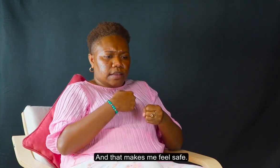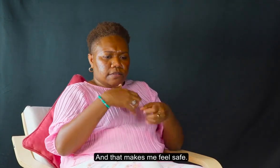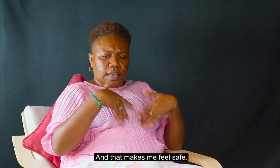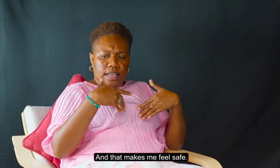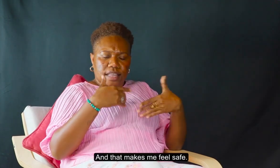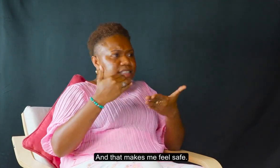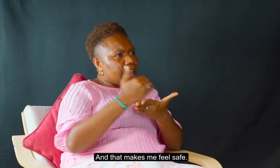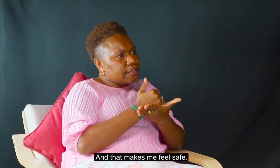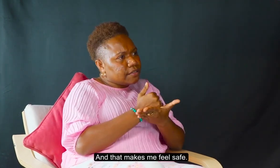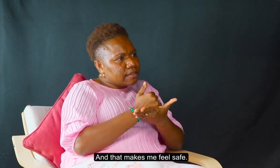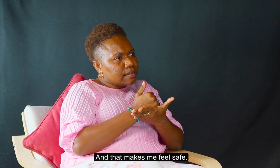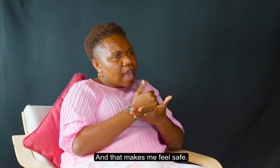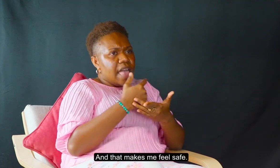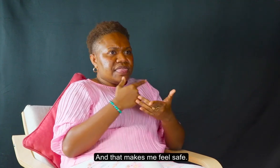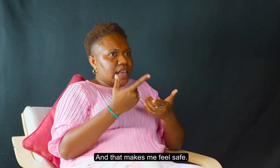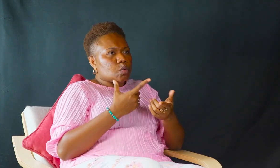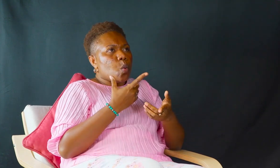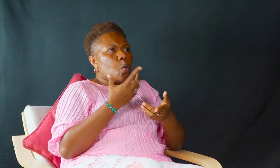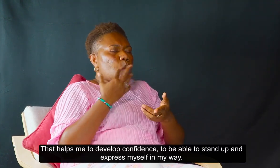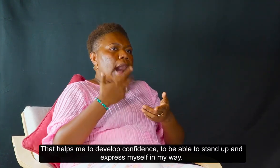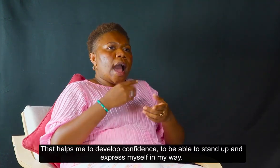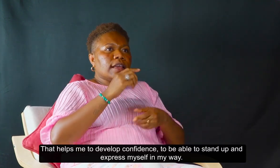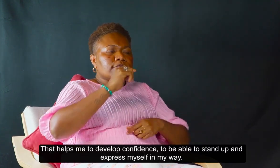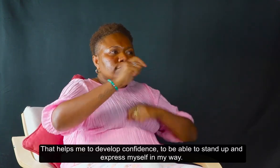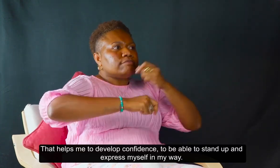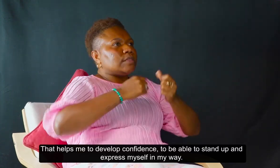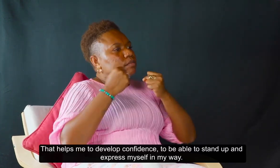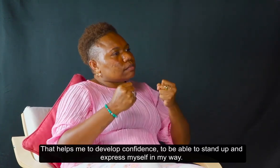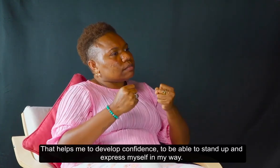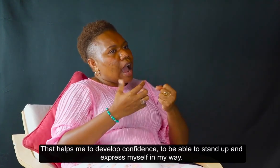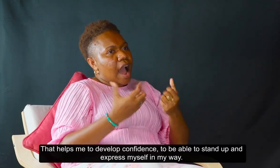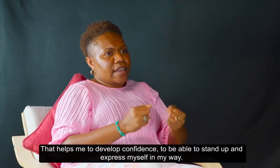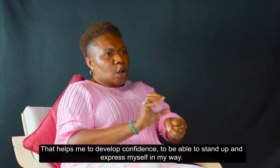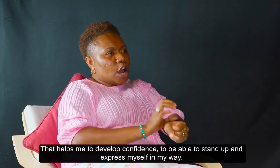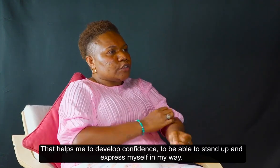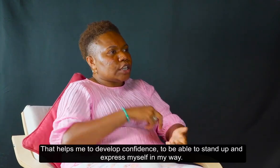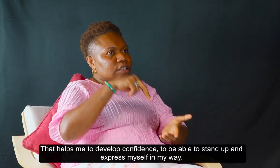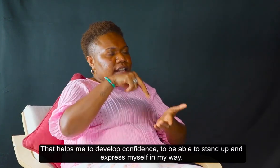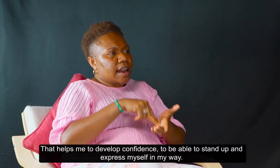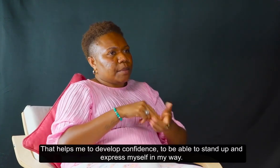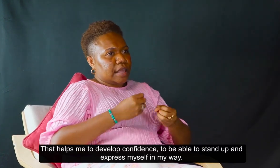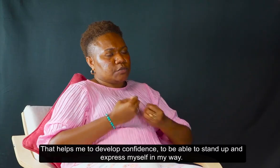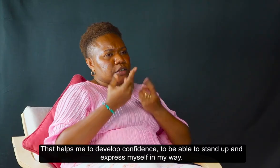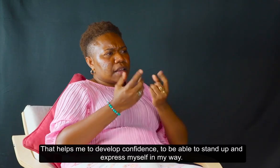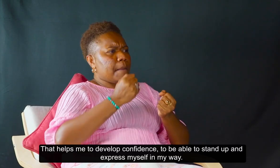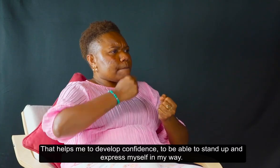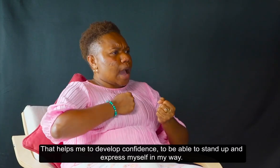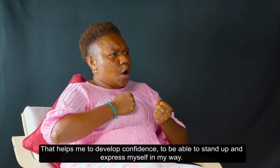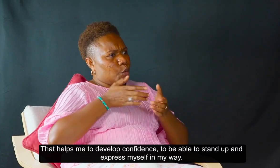that makes me feel safe. That helps me to develop confidence, to be able to stand up and express myself